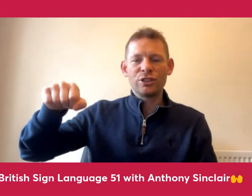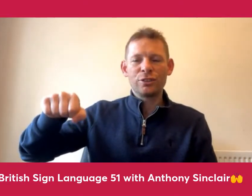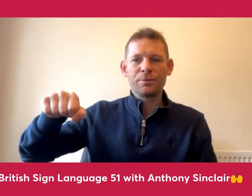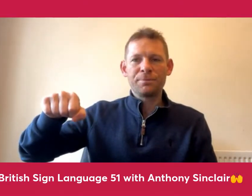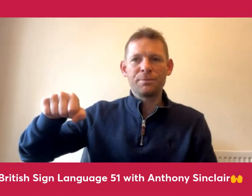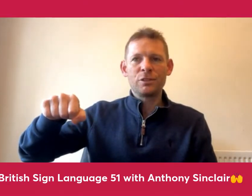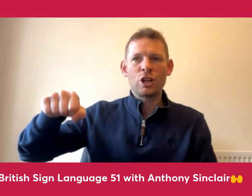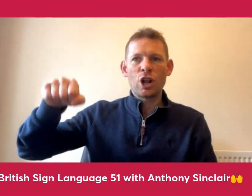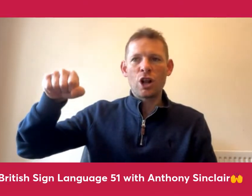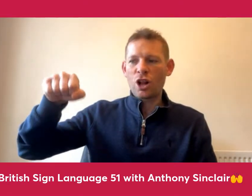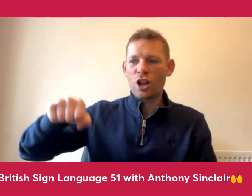Luggage.